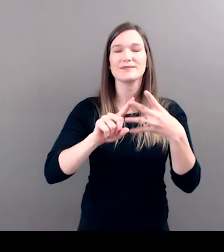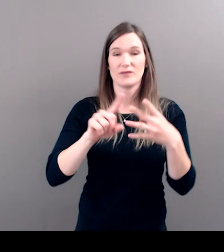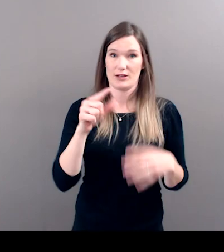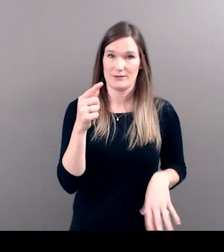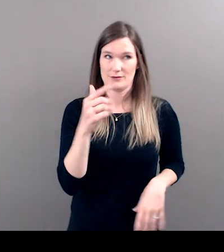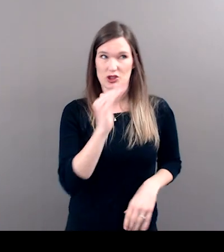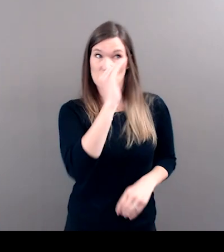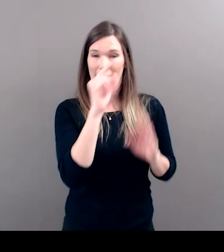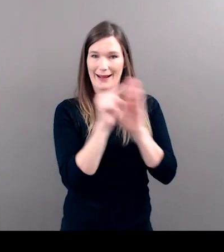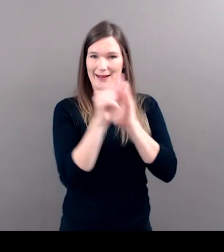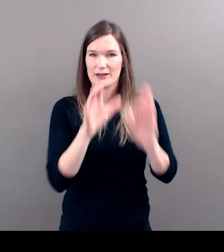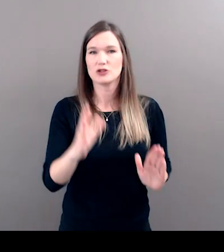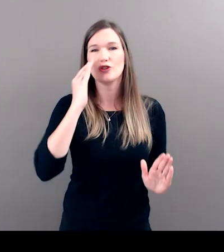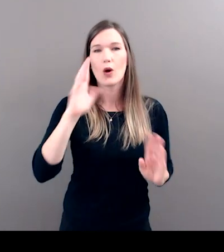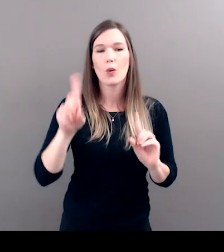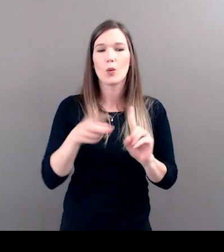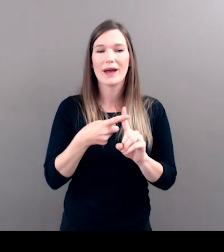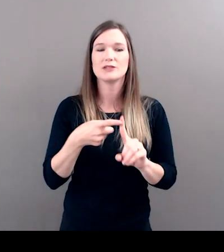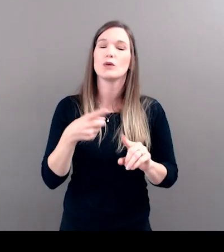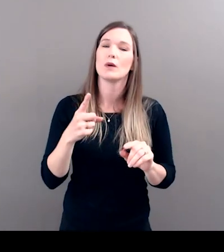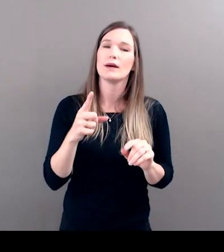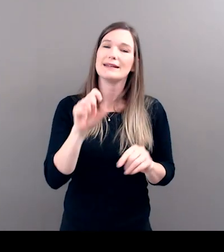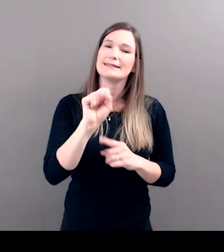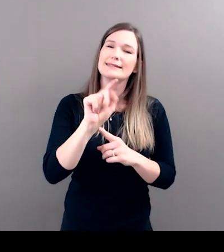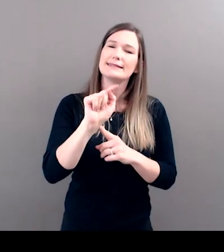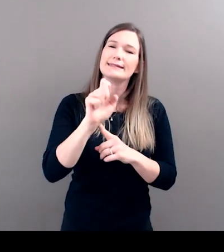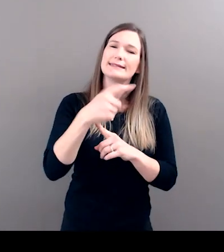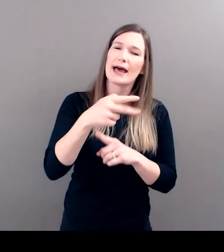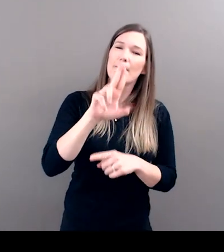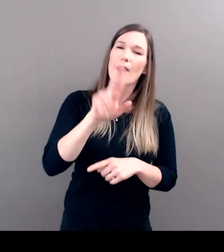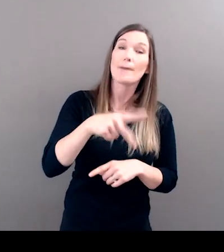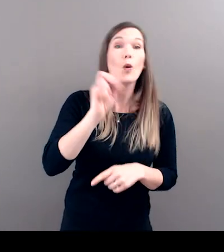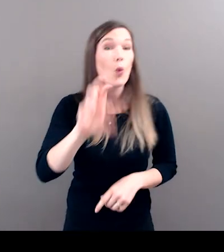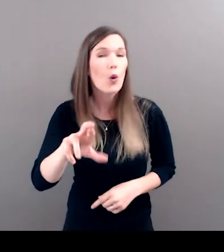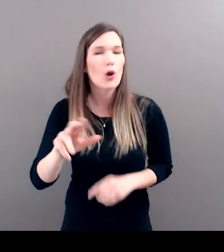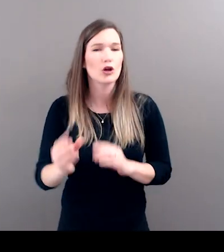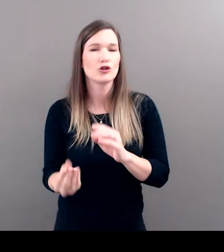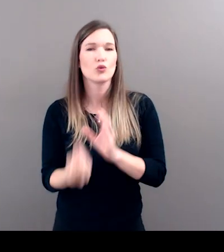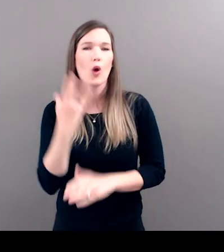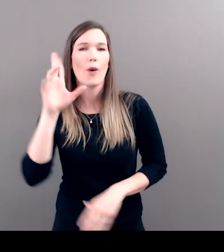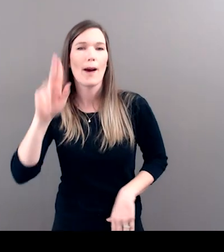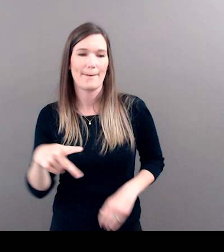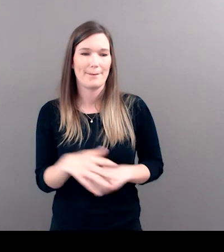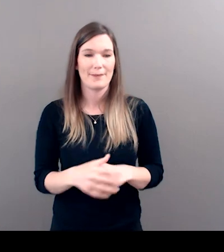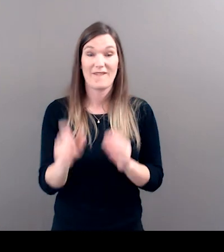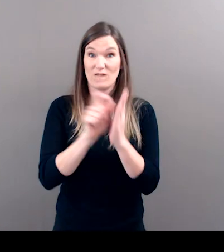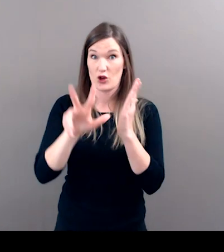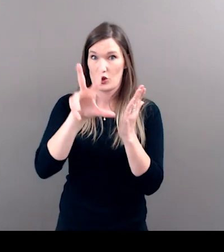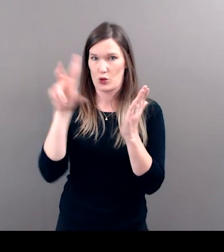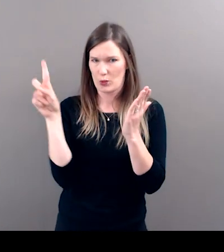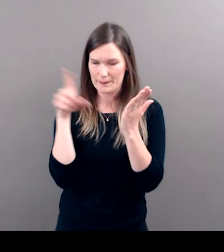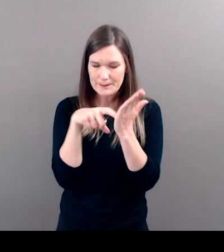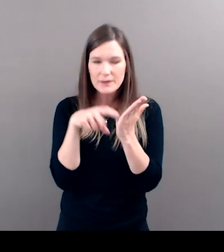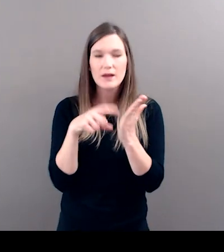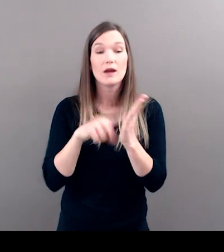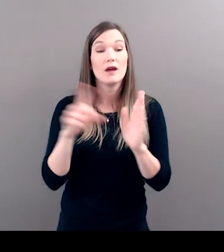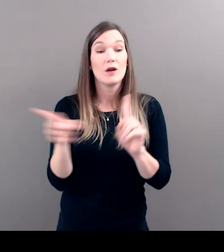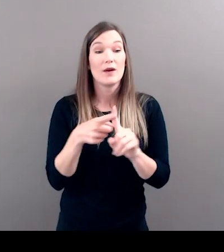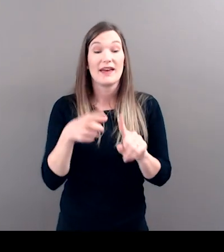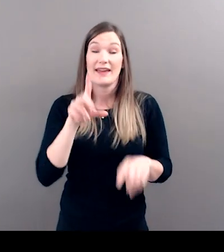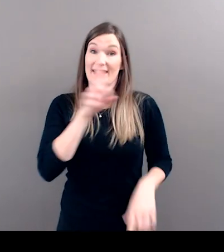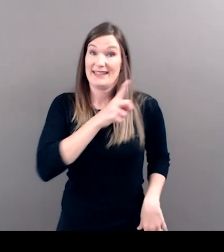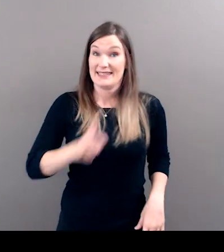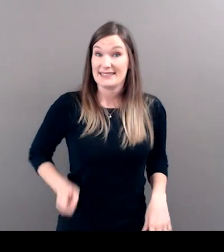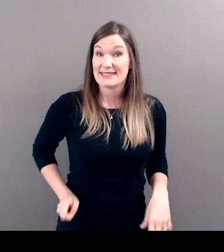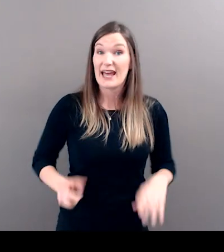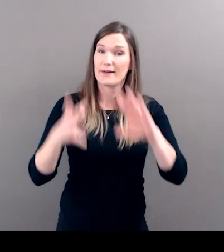grow up. Watch this. Verse 31. It says, when the words of David, which David started telling